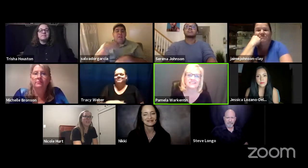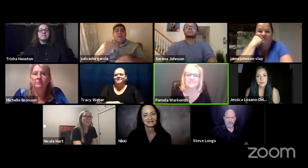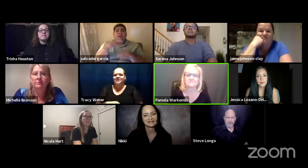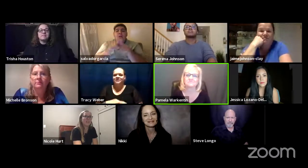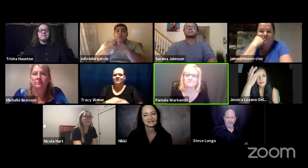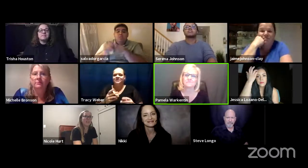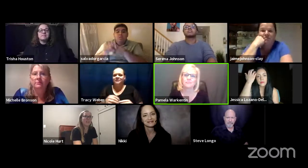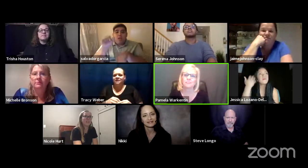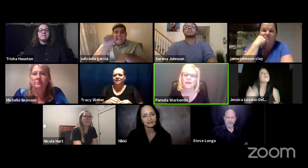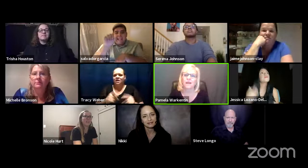distance.